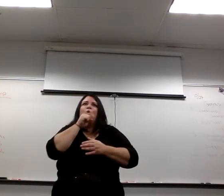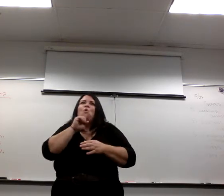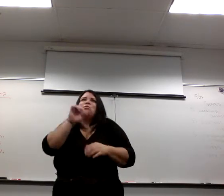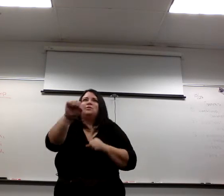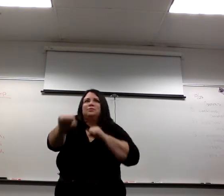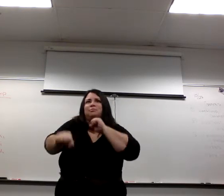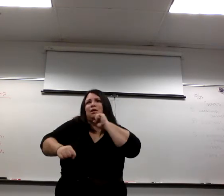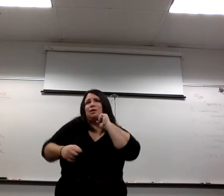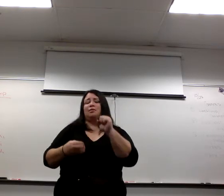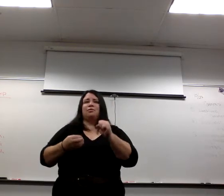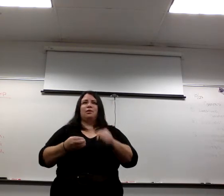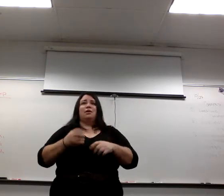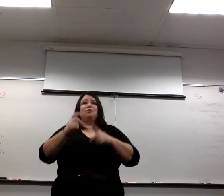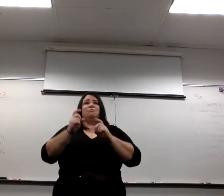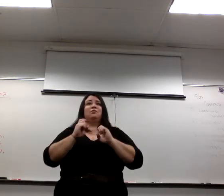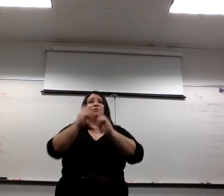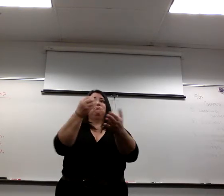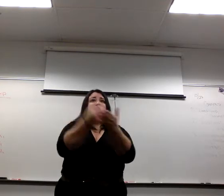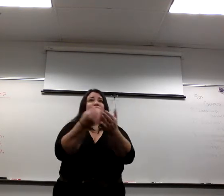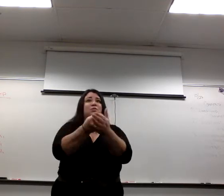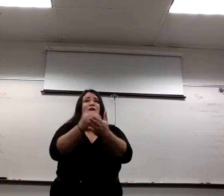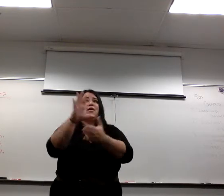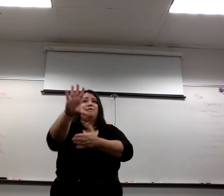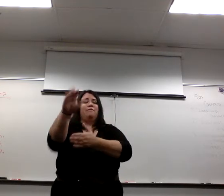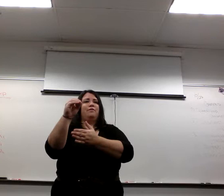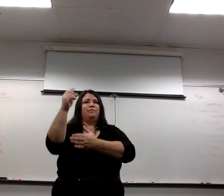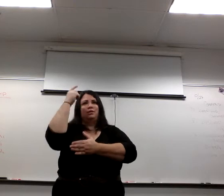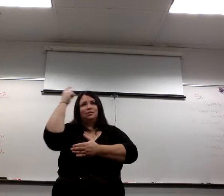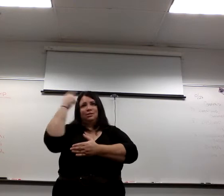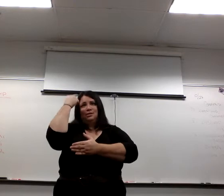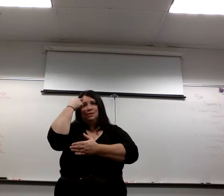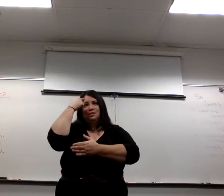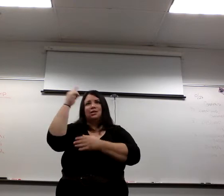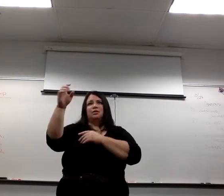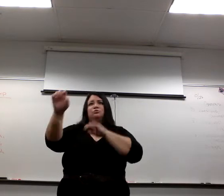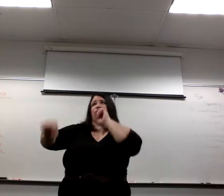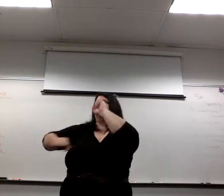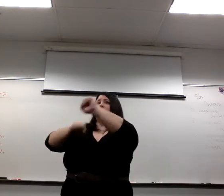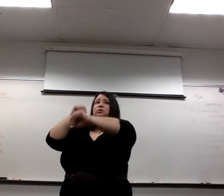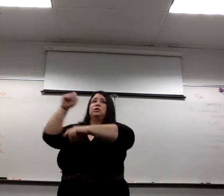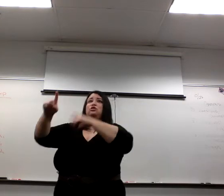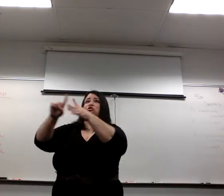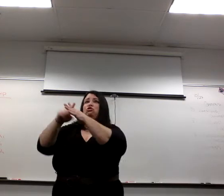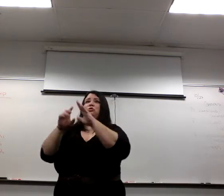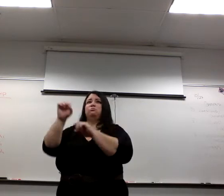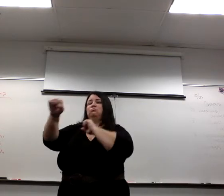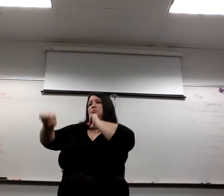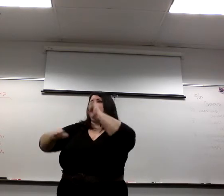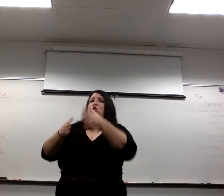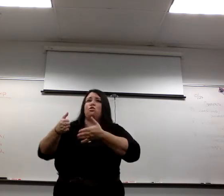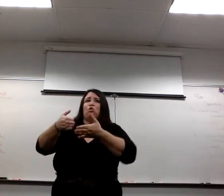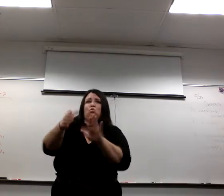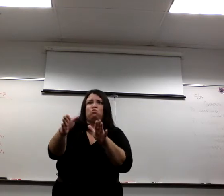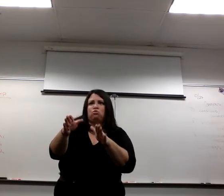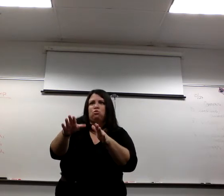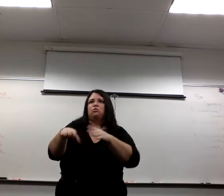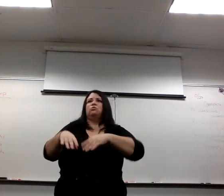day, and then took it onto the dirt road and started going. And at first it was fine until I realized that